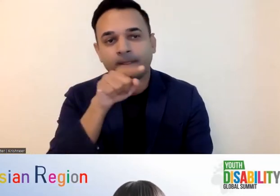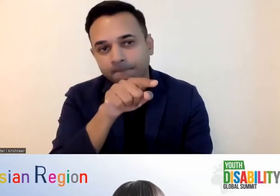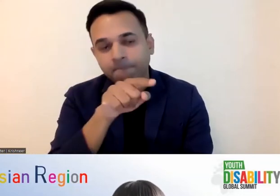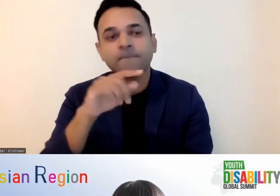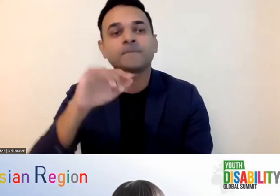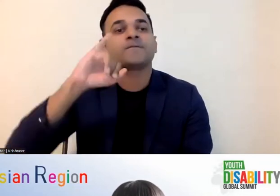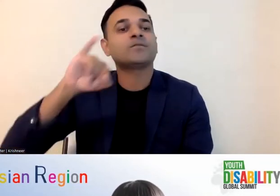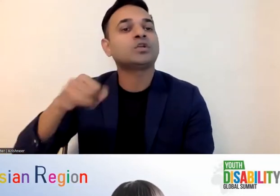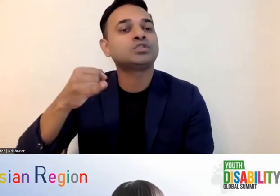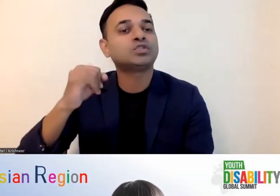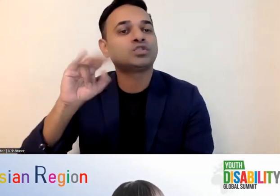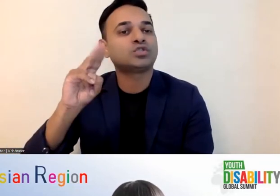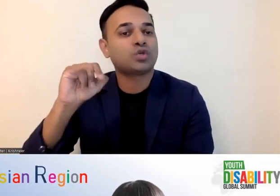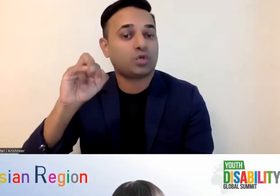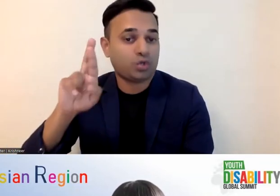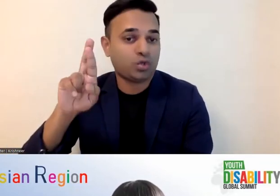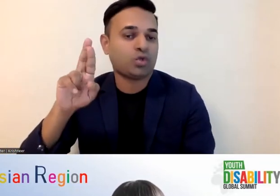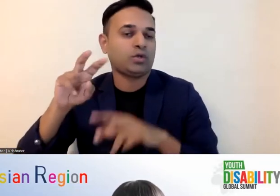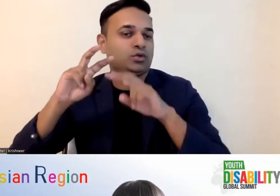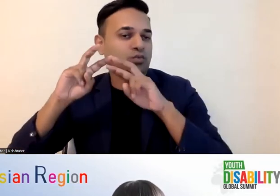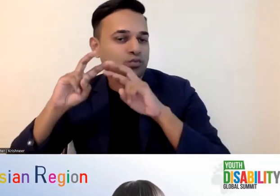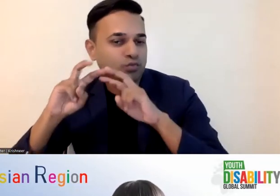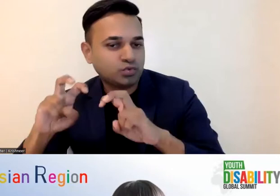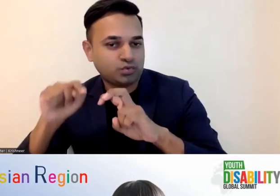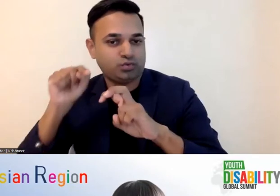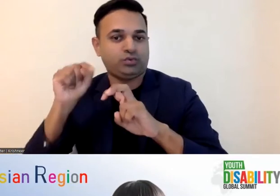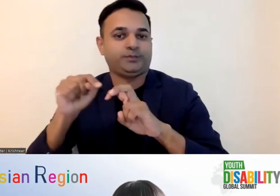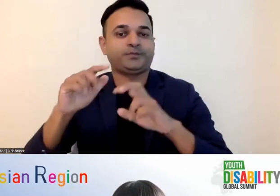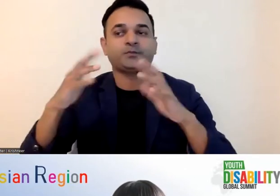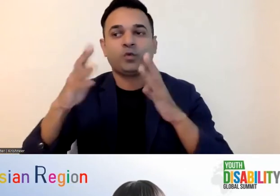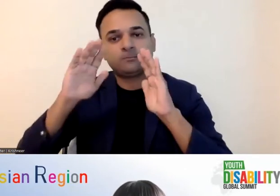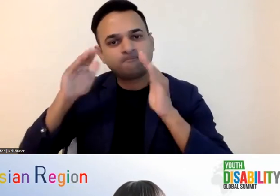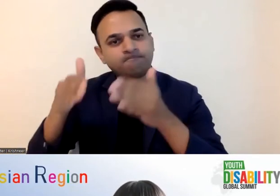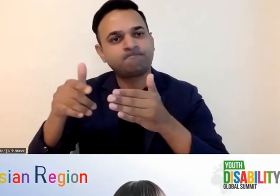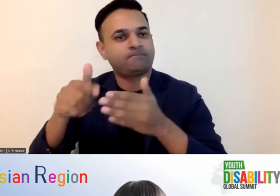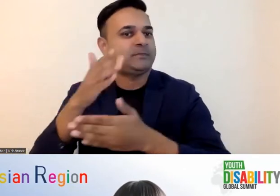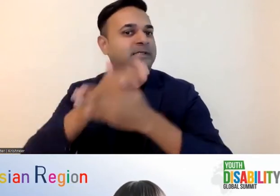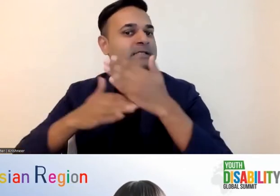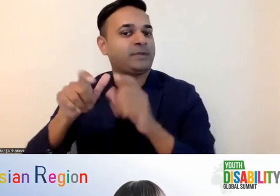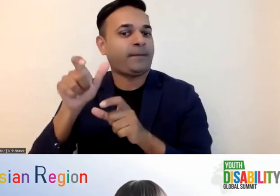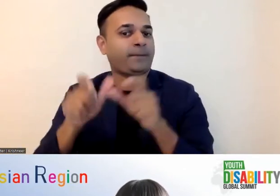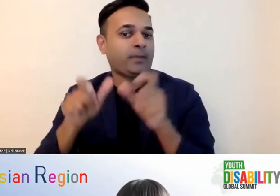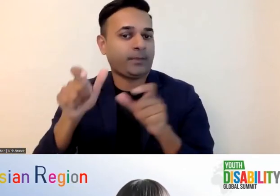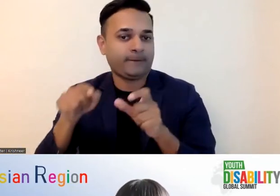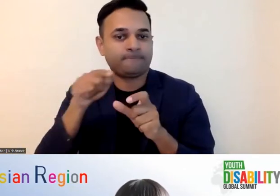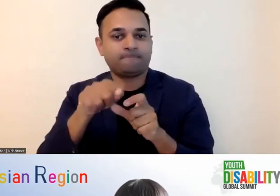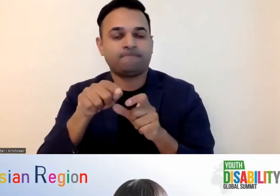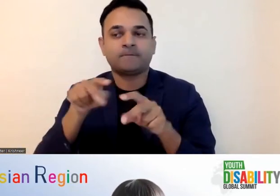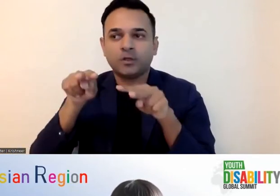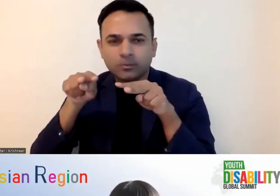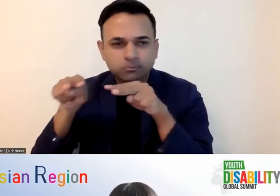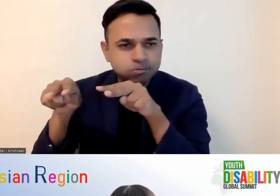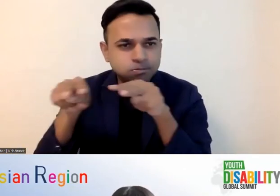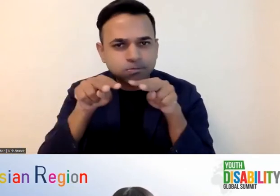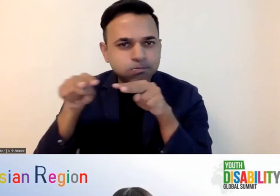Rights of Persons with Disabilities and Reimagining Parenting Project. Ms. Umi graduated with a Bachelor